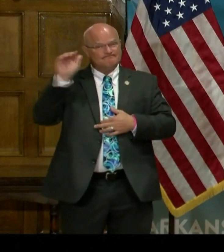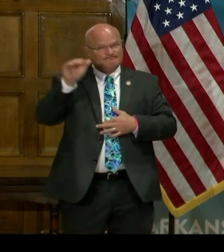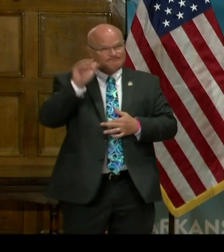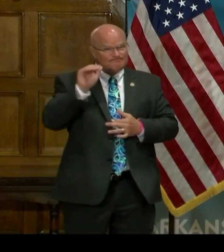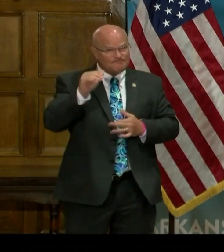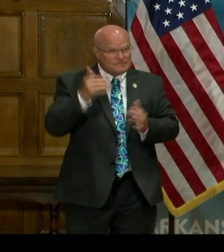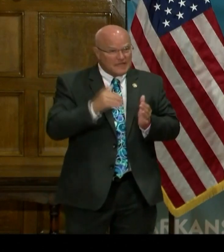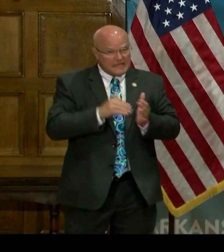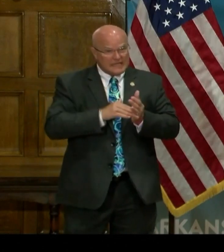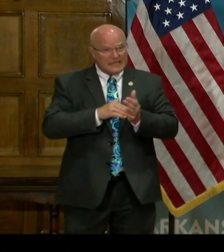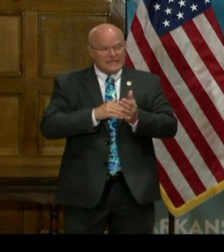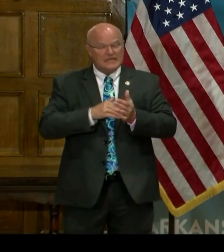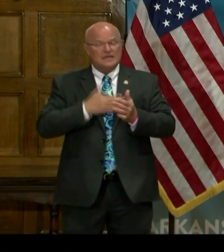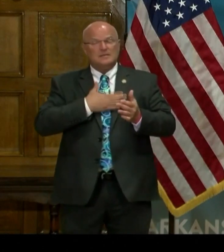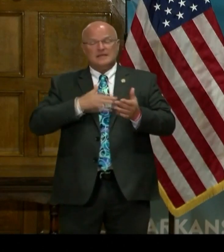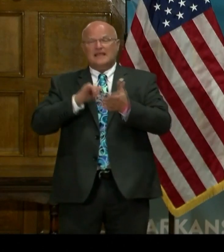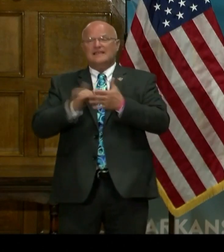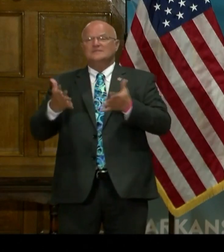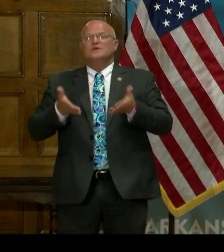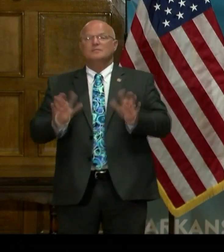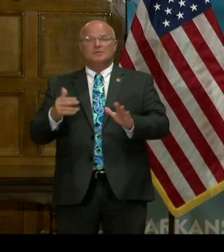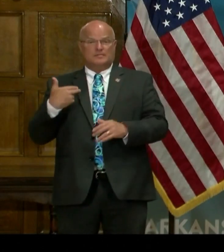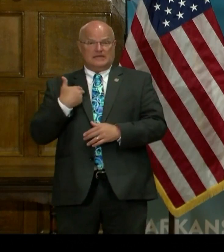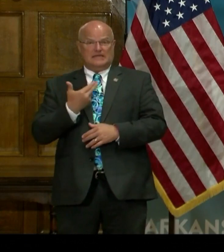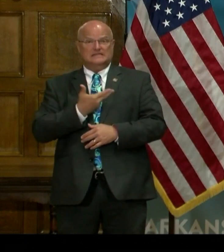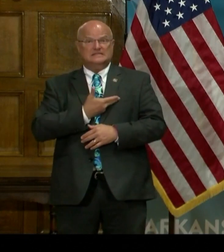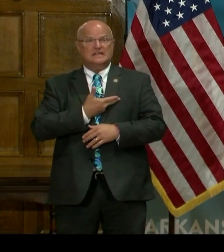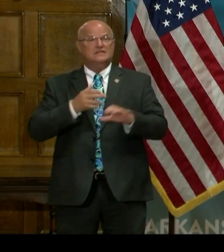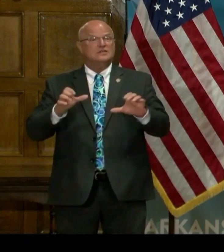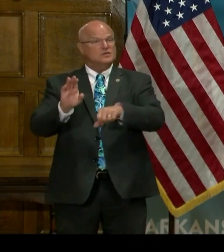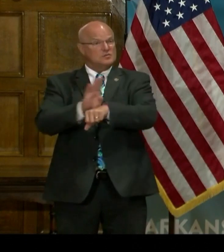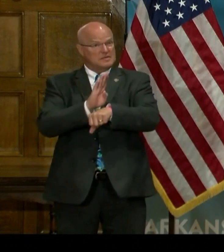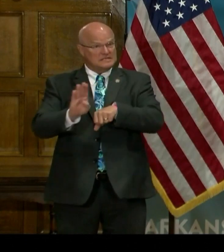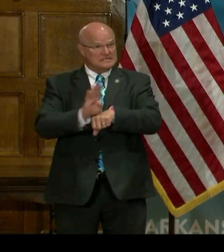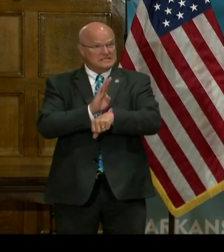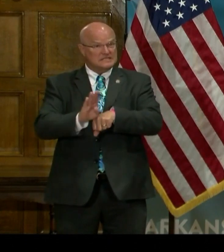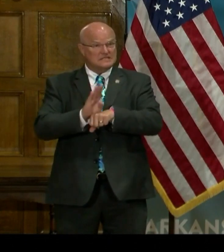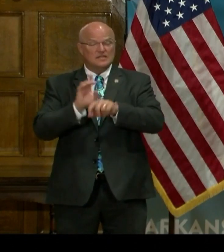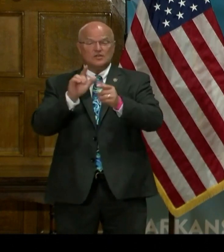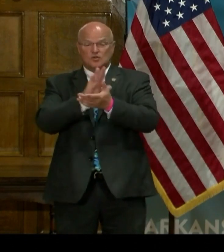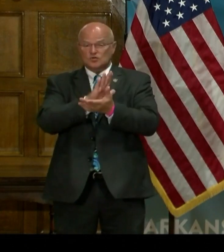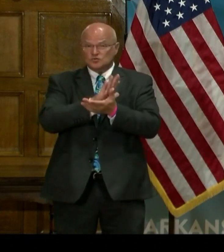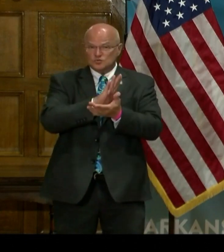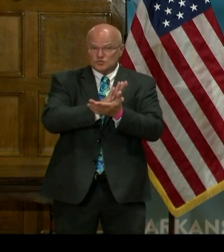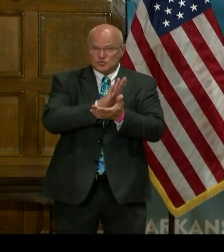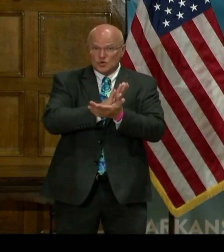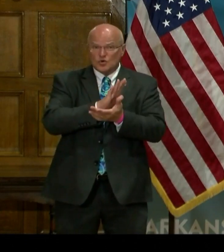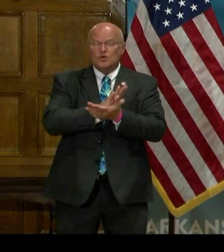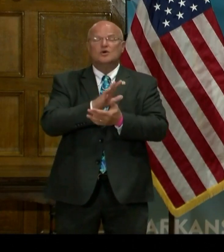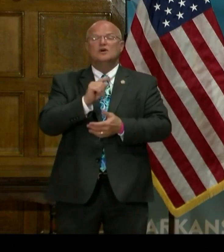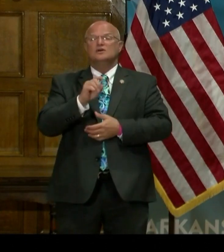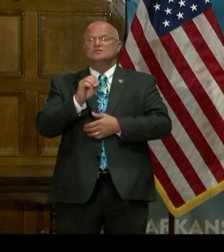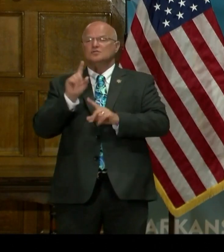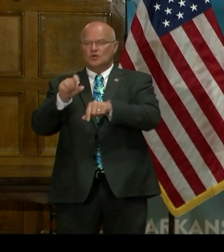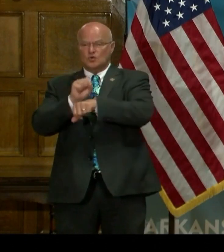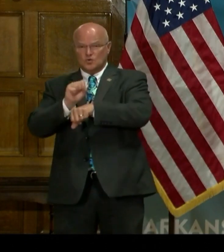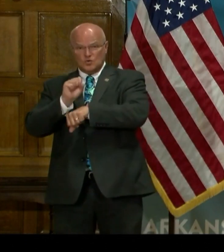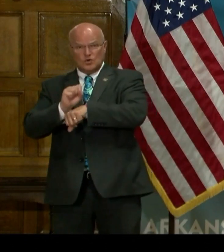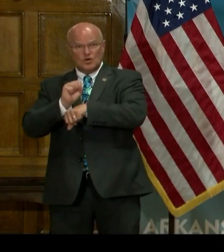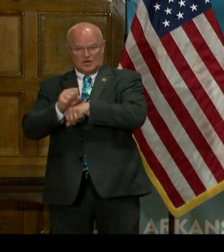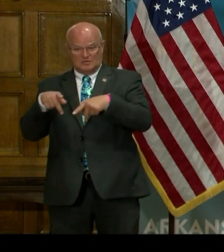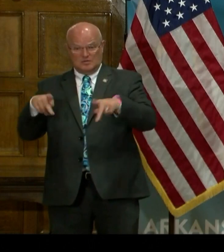everyone, and that is what allows us to do business, to go to school, to go to